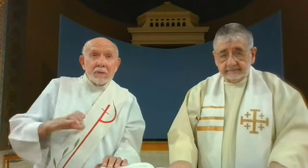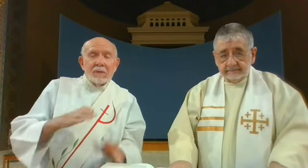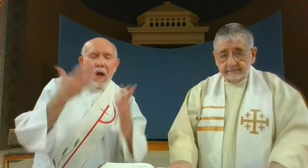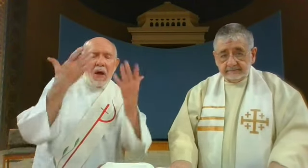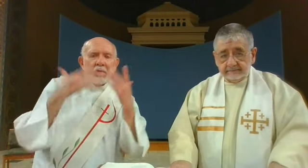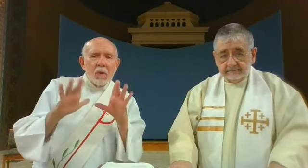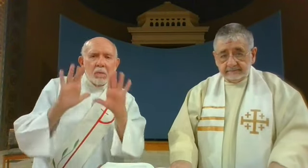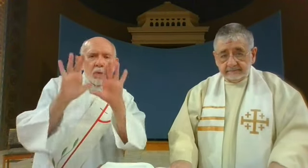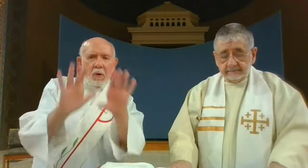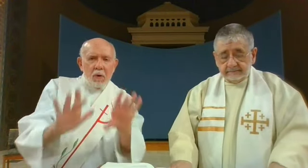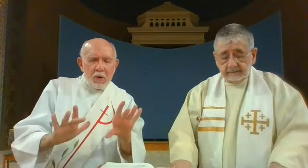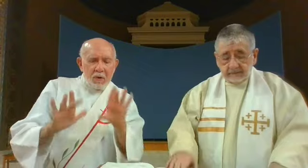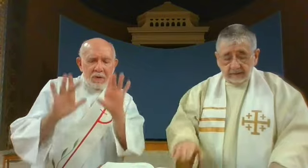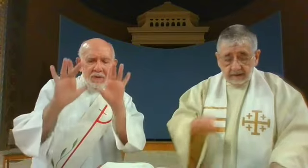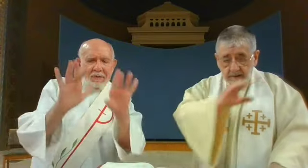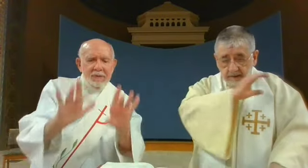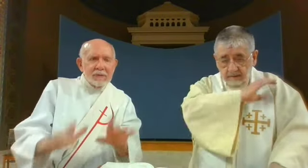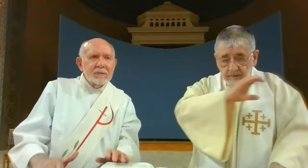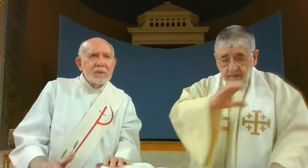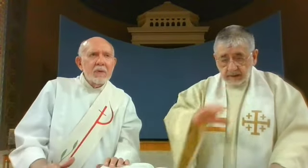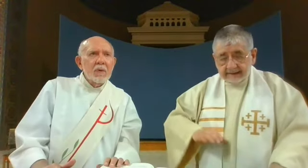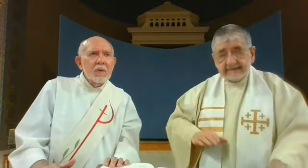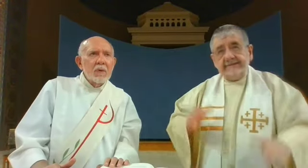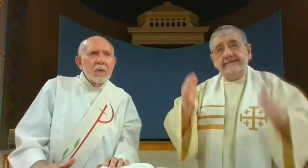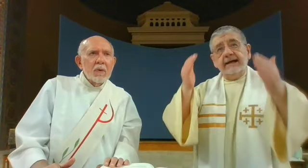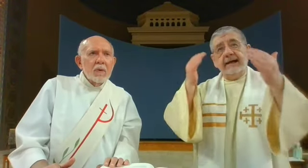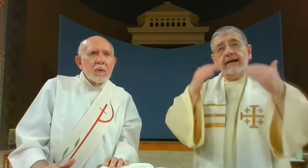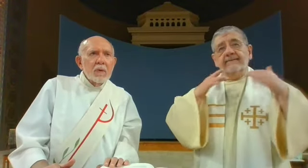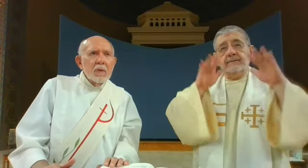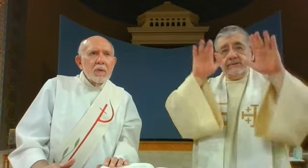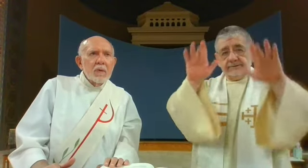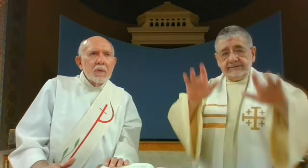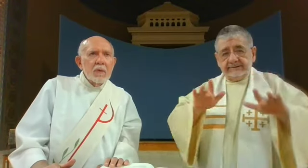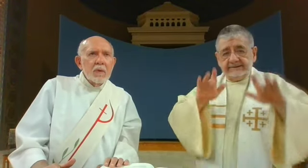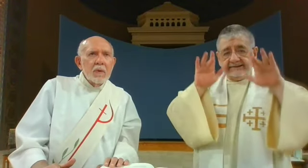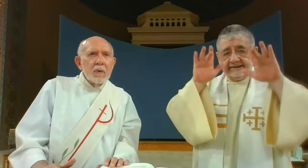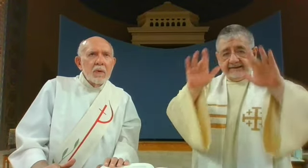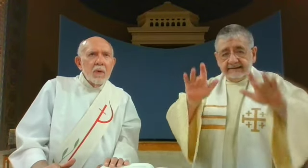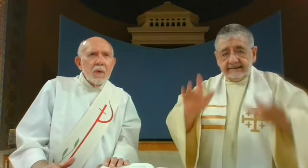Christ, have mercy. Christ, have mercy.